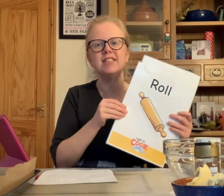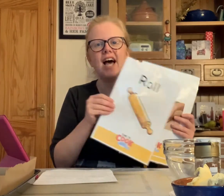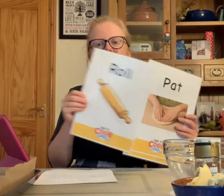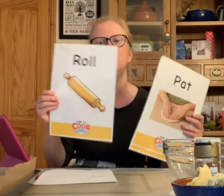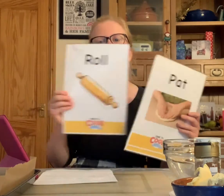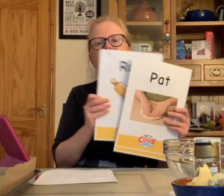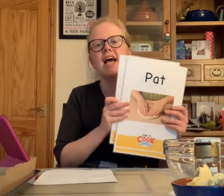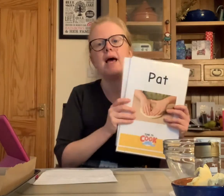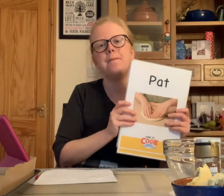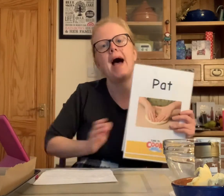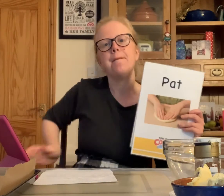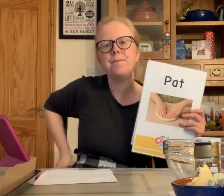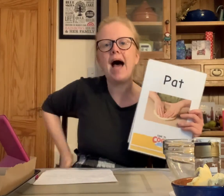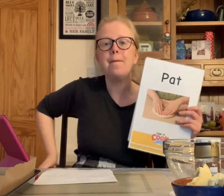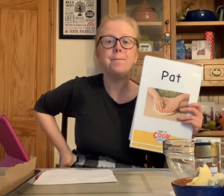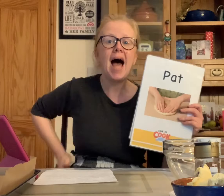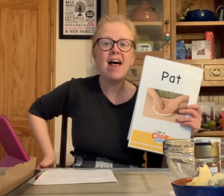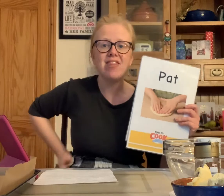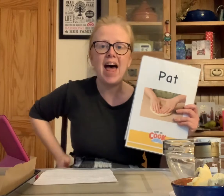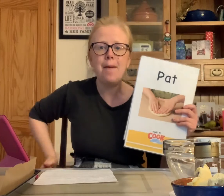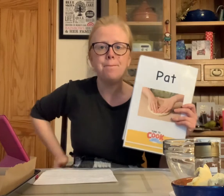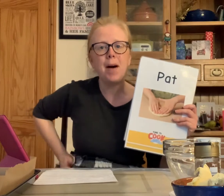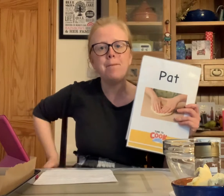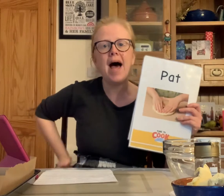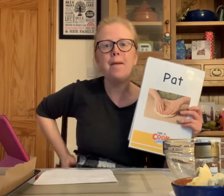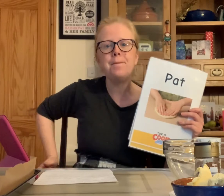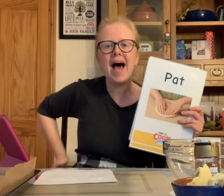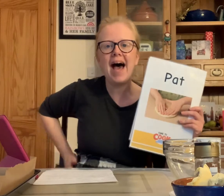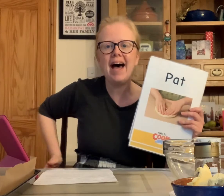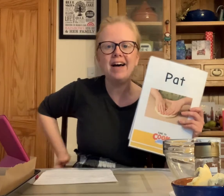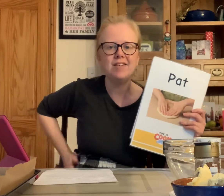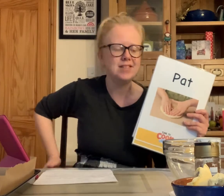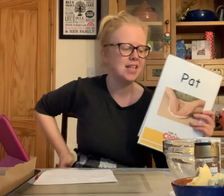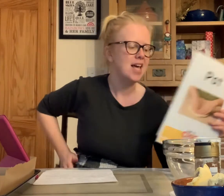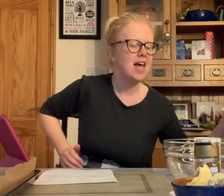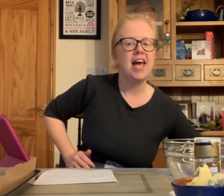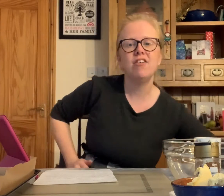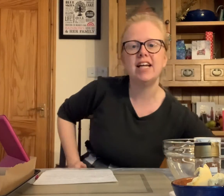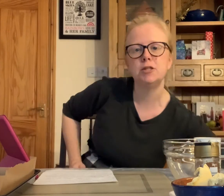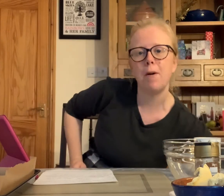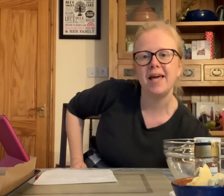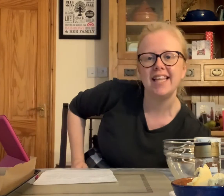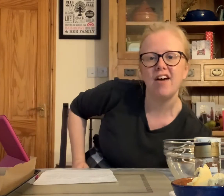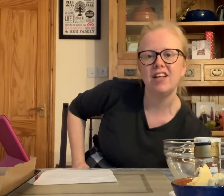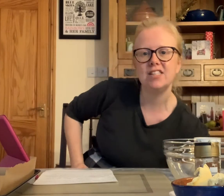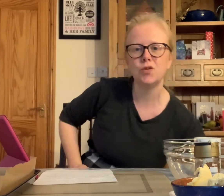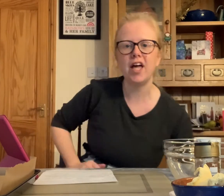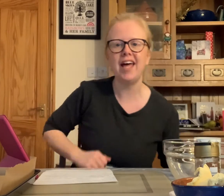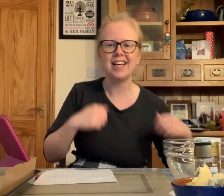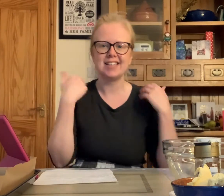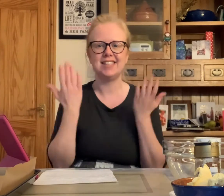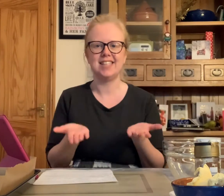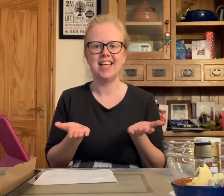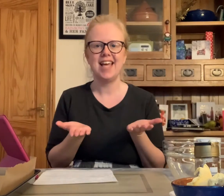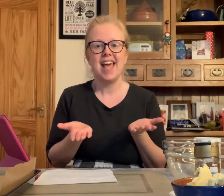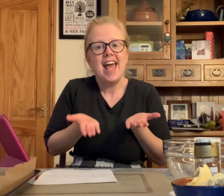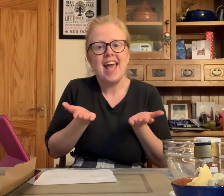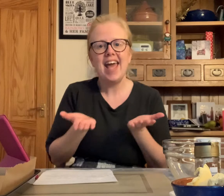done. We're gonna pat, pat, pat, then pat, then pound. You ready to pop it in the oven, little cooks?